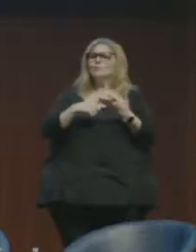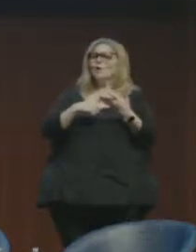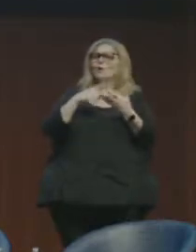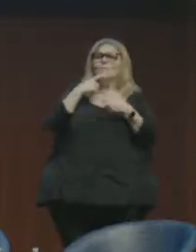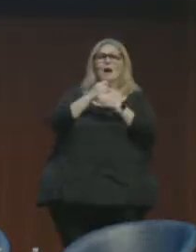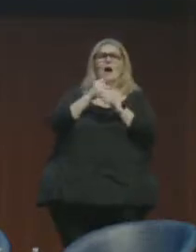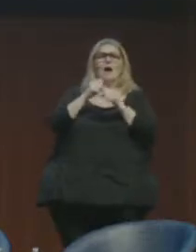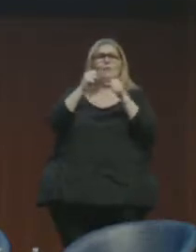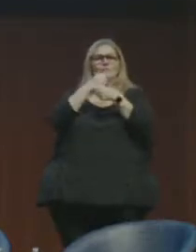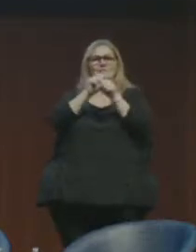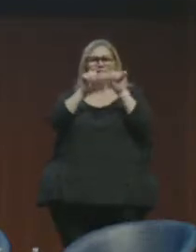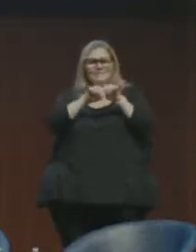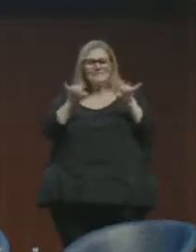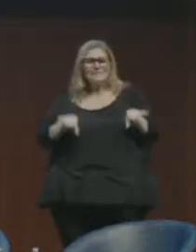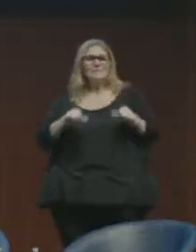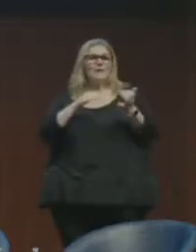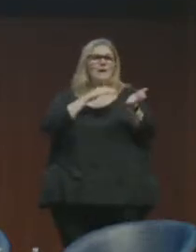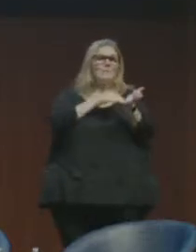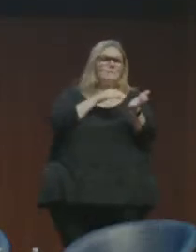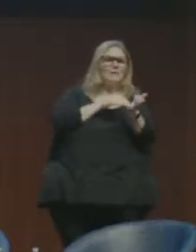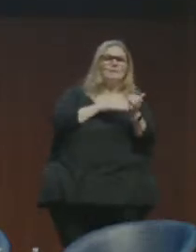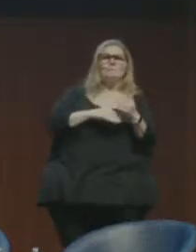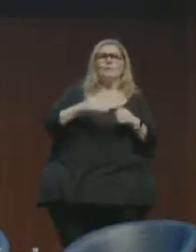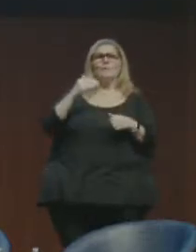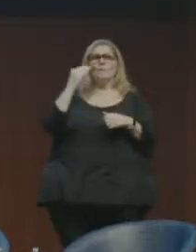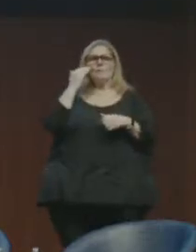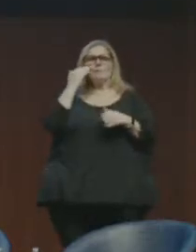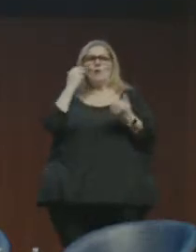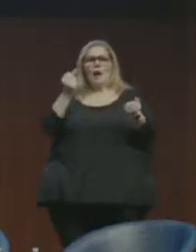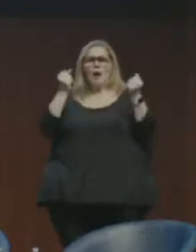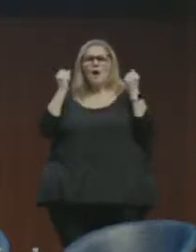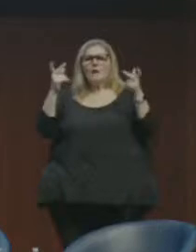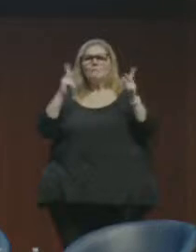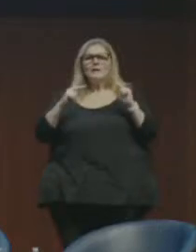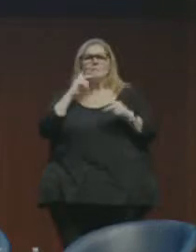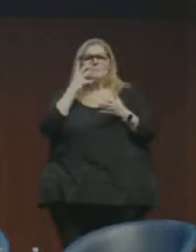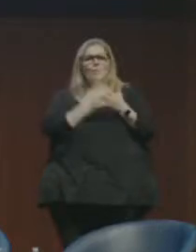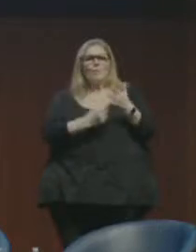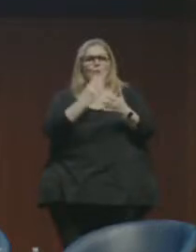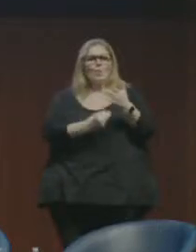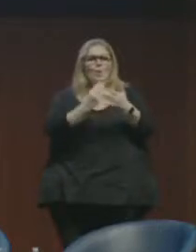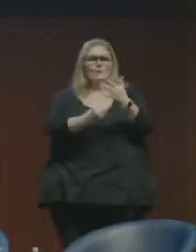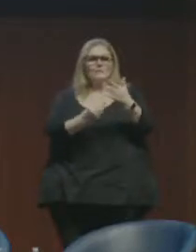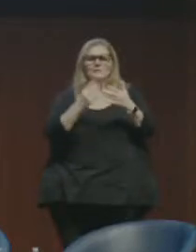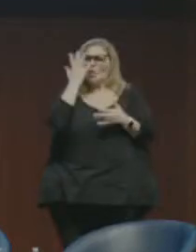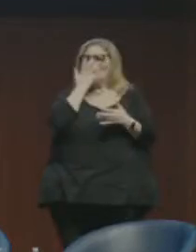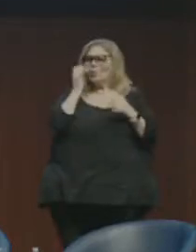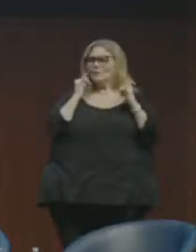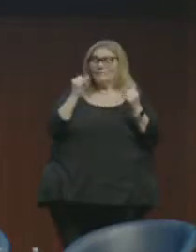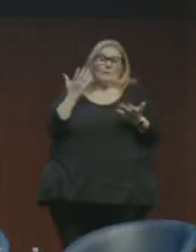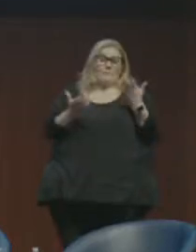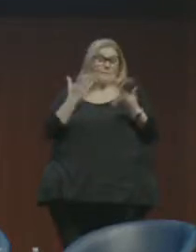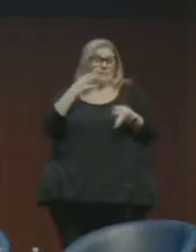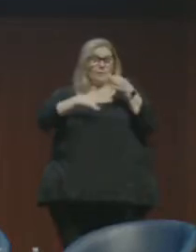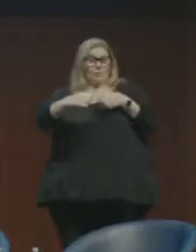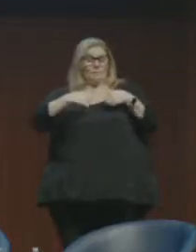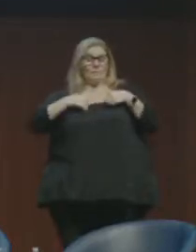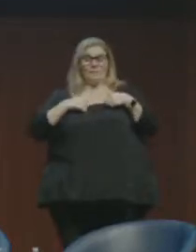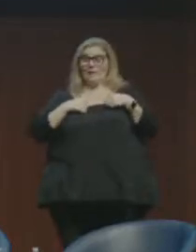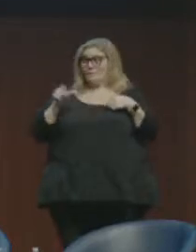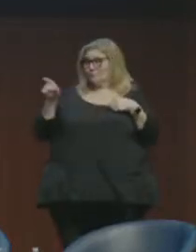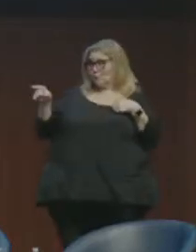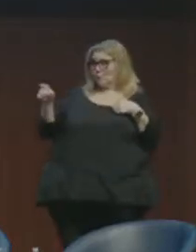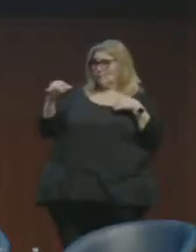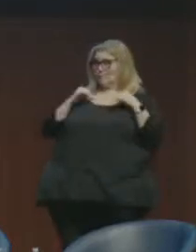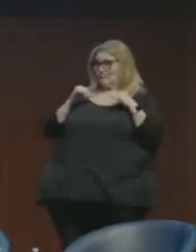reproductive issue and medical issue, and we've known how many people we have lost who look like me. And it could have been me. It was she too. It was